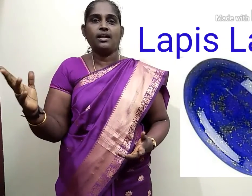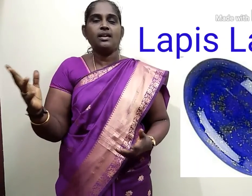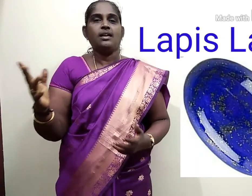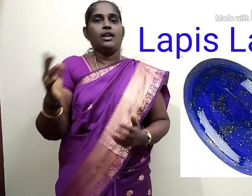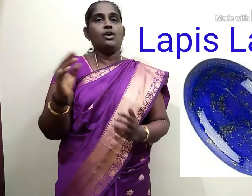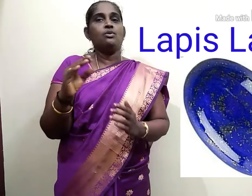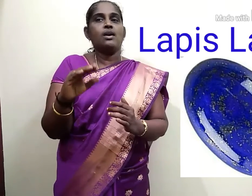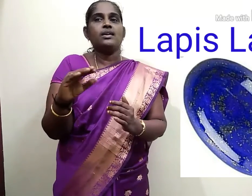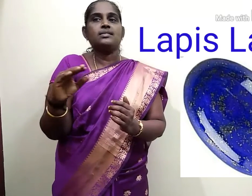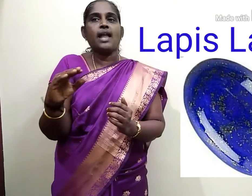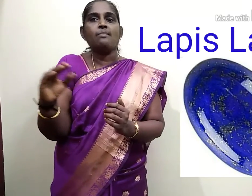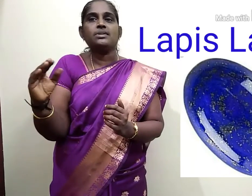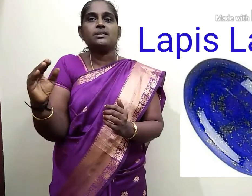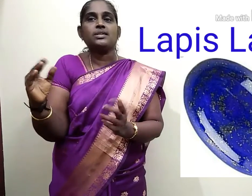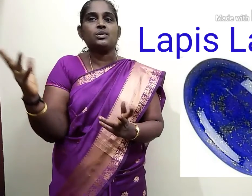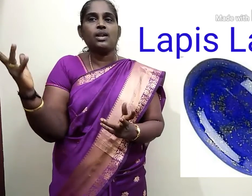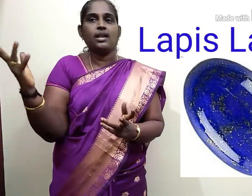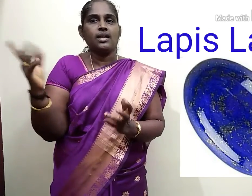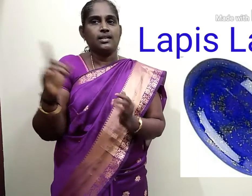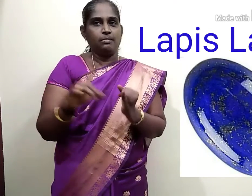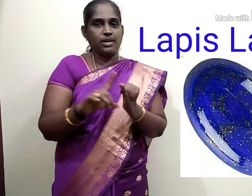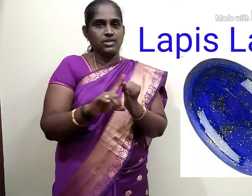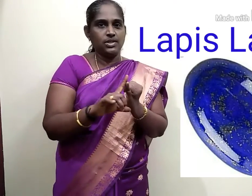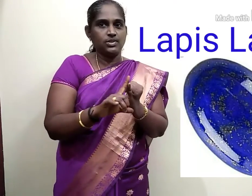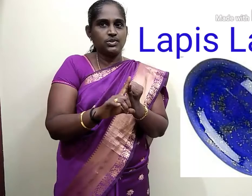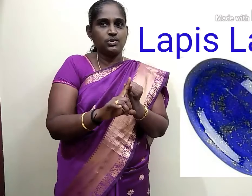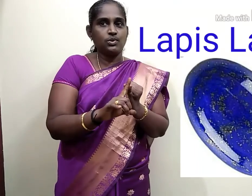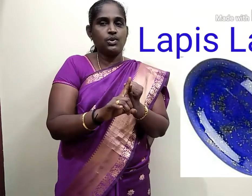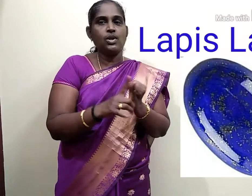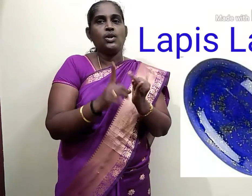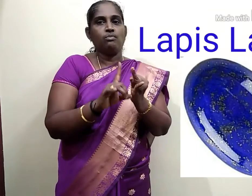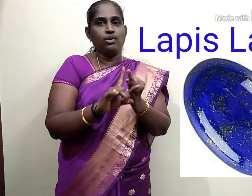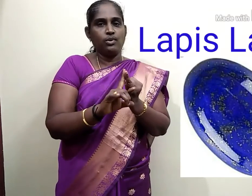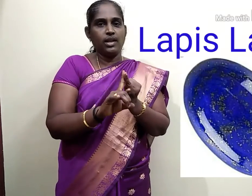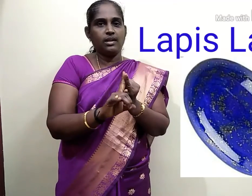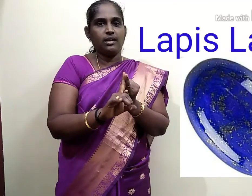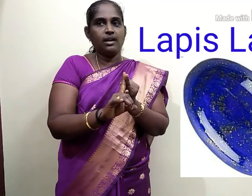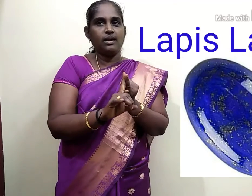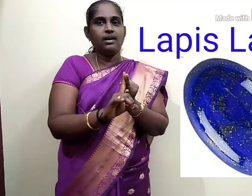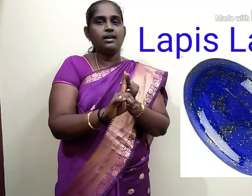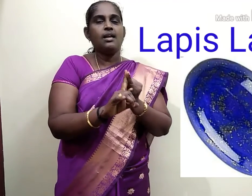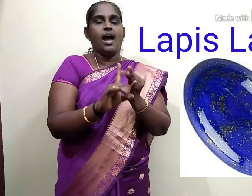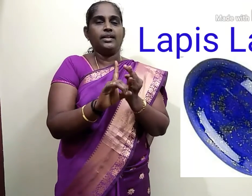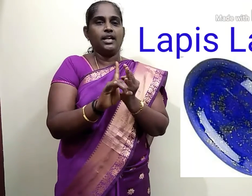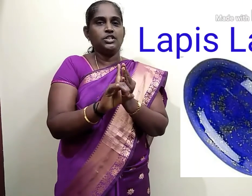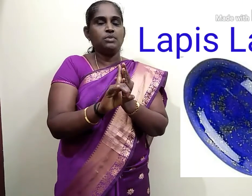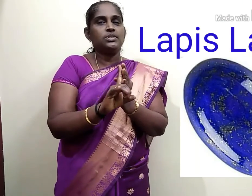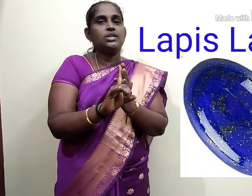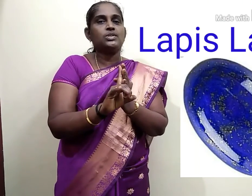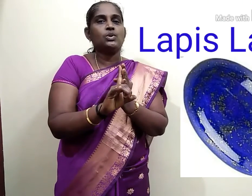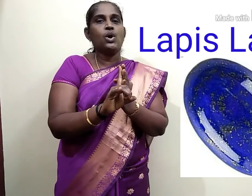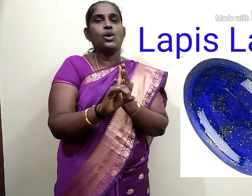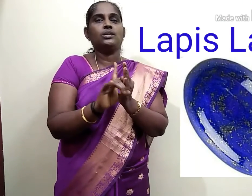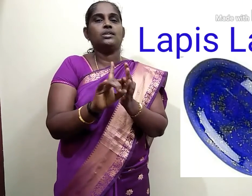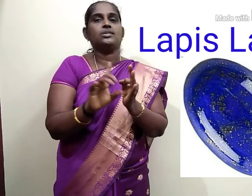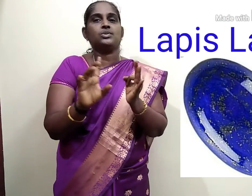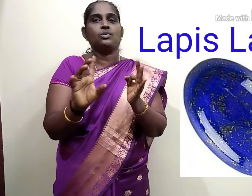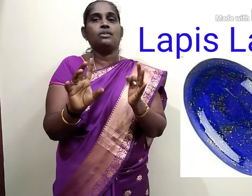L-A-Z-U-L-I. Now what is lapis lazuli? The precious stone, blue in color, and the Egyptians got this stone